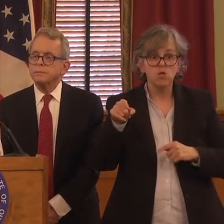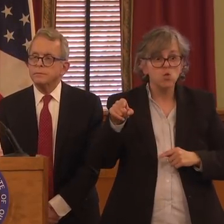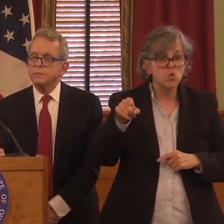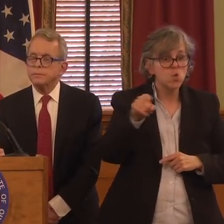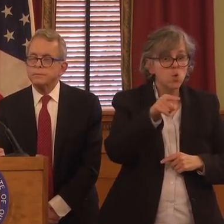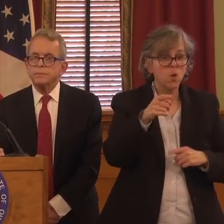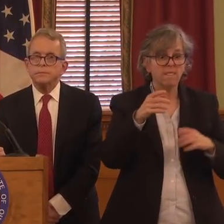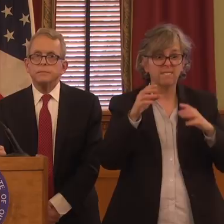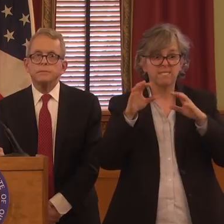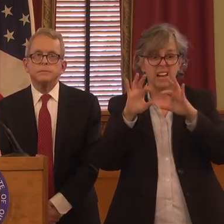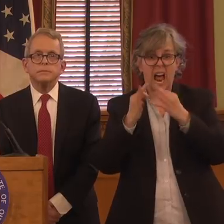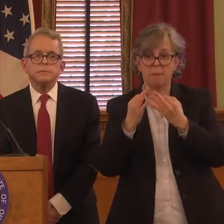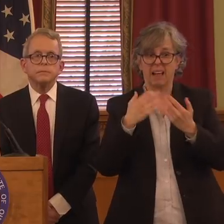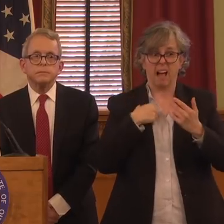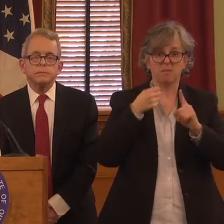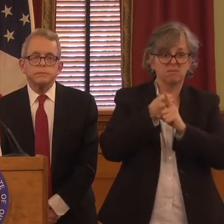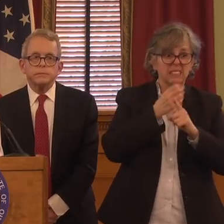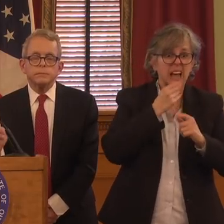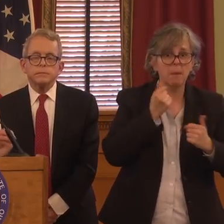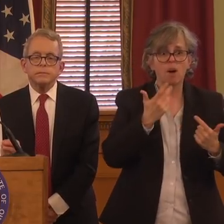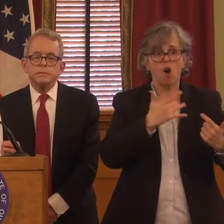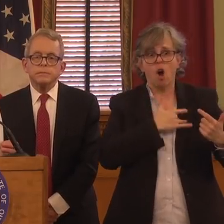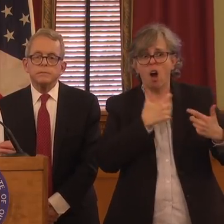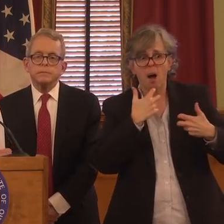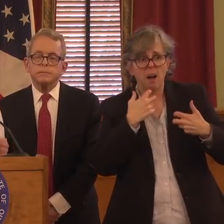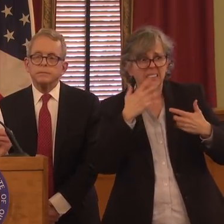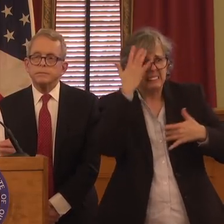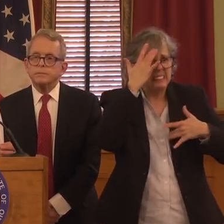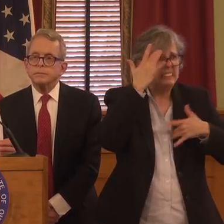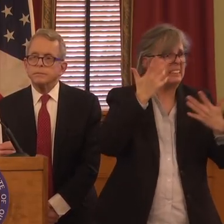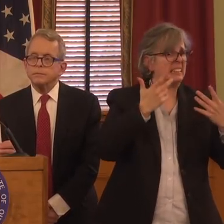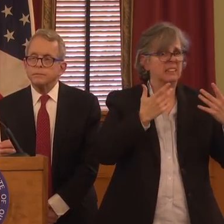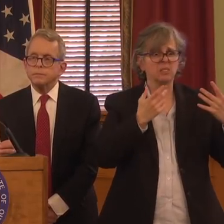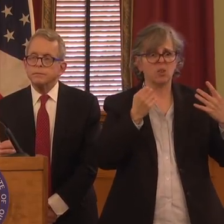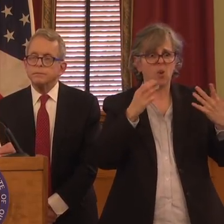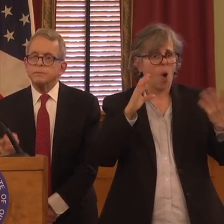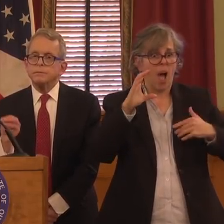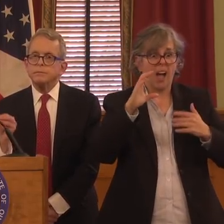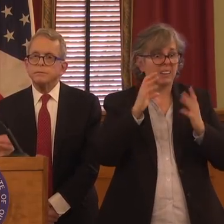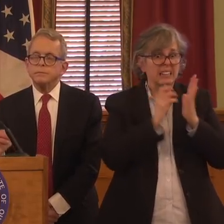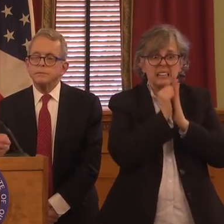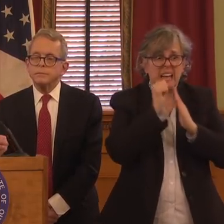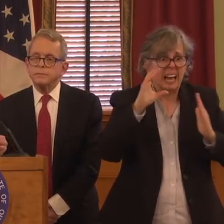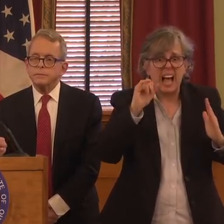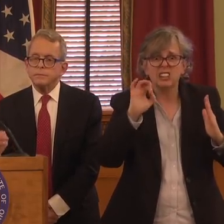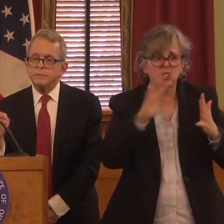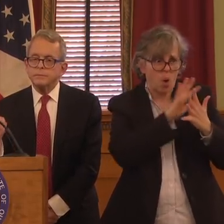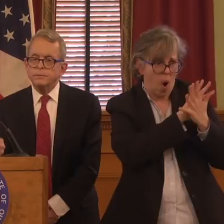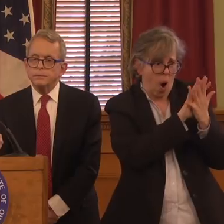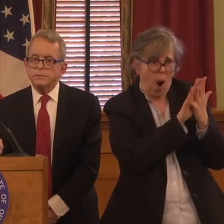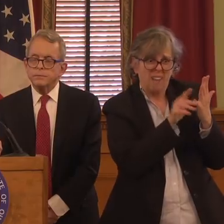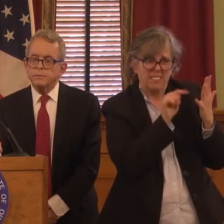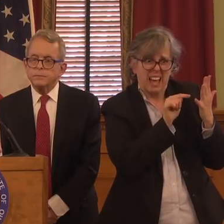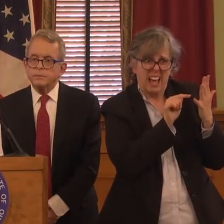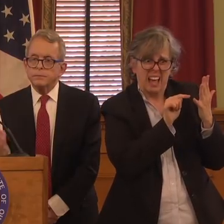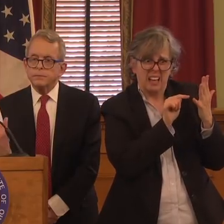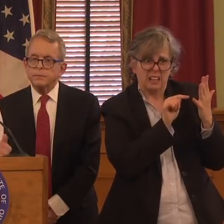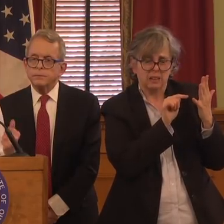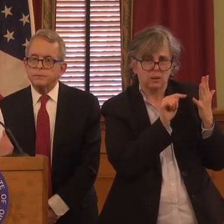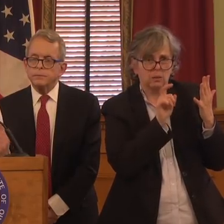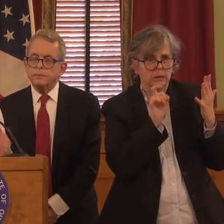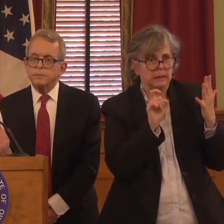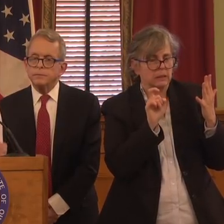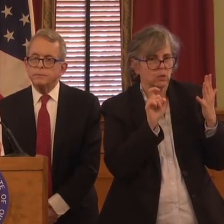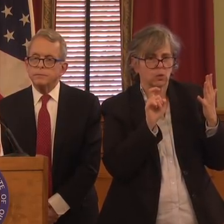lung disease, diabetes, obesity, a child who's on cancer drugs, you should act in your household as